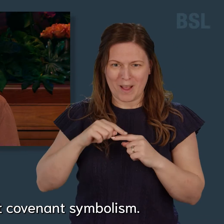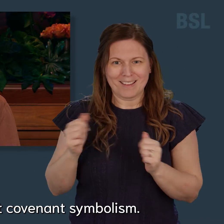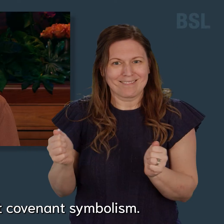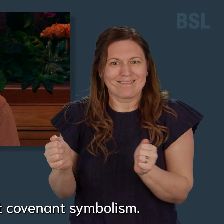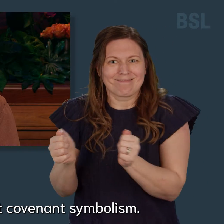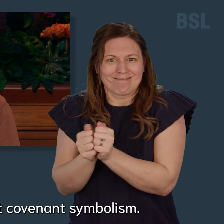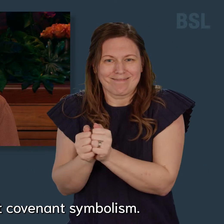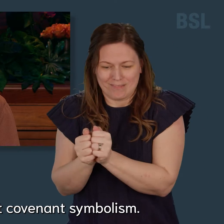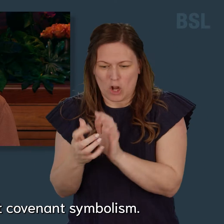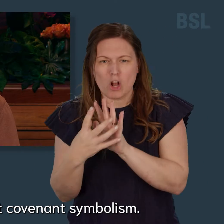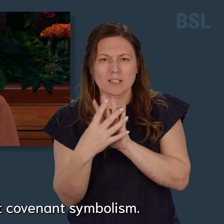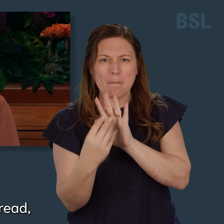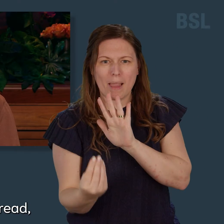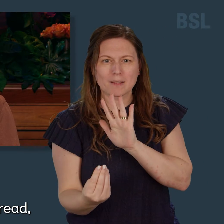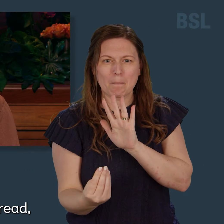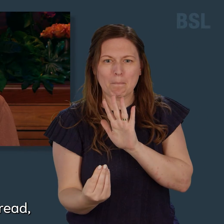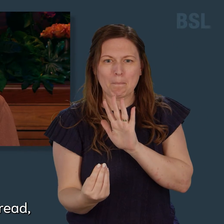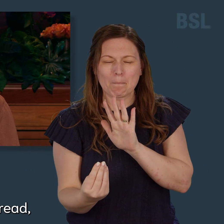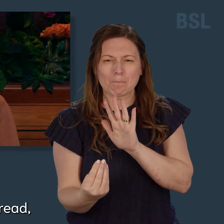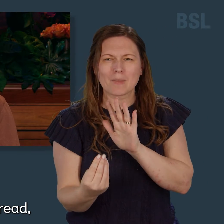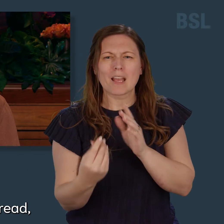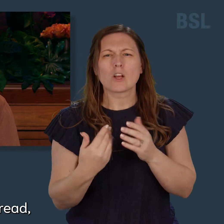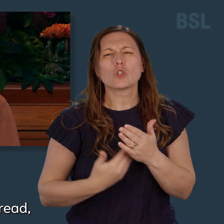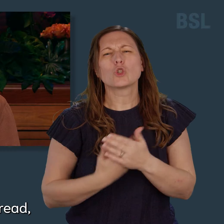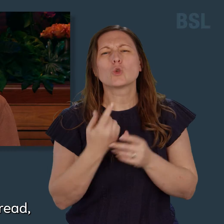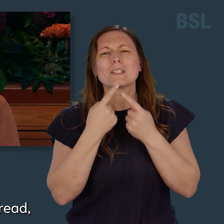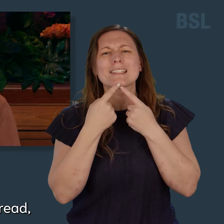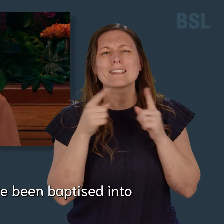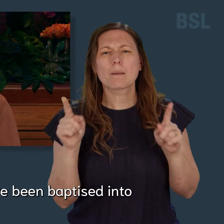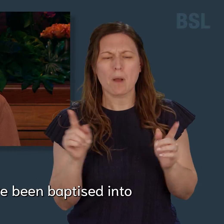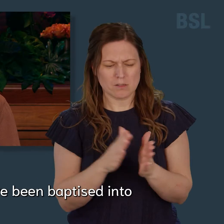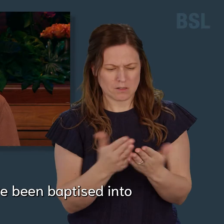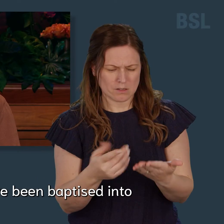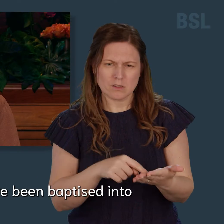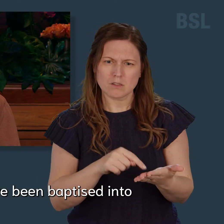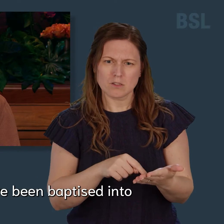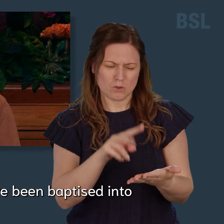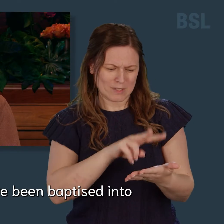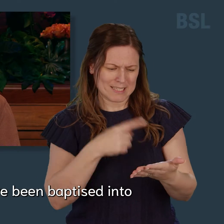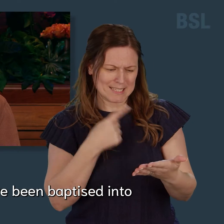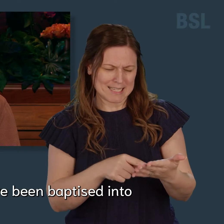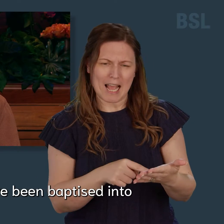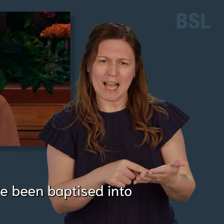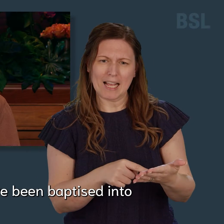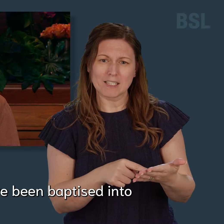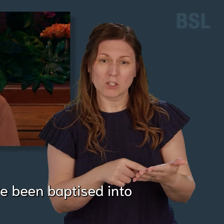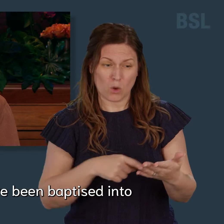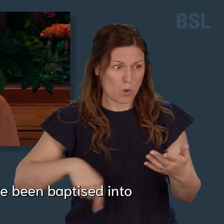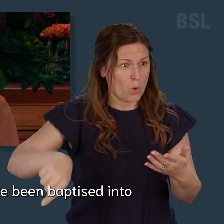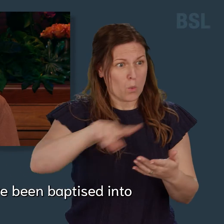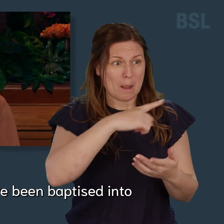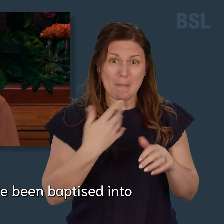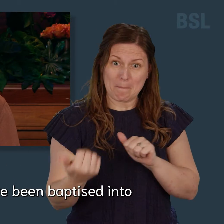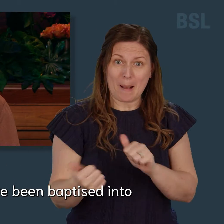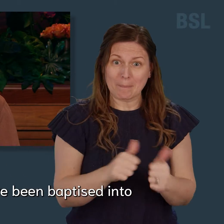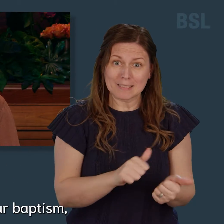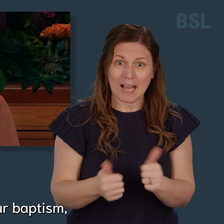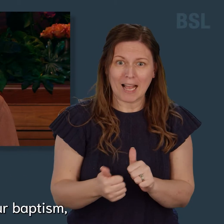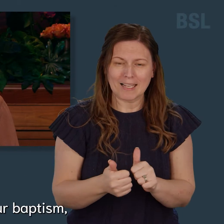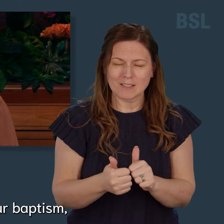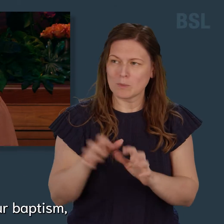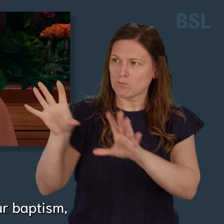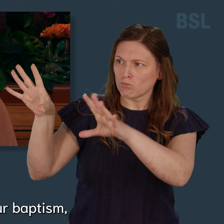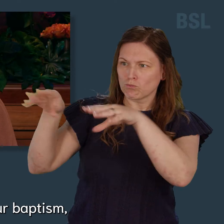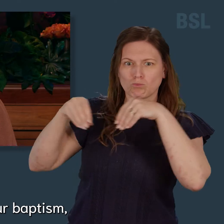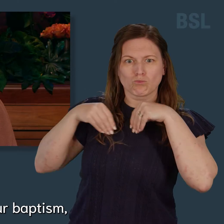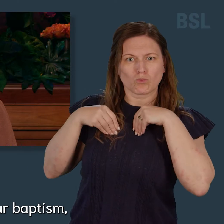that covenant symbolism. In the New Testament, we read, "For as many of you as have been baptized into Christ